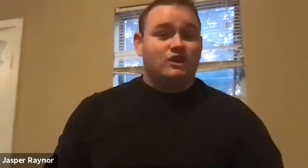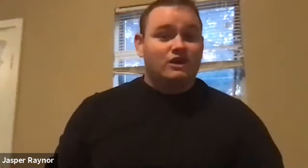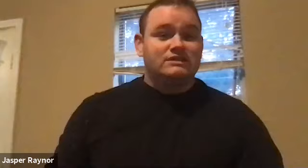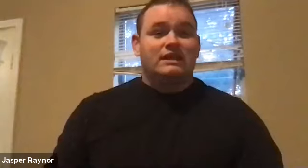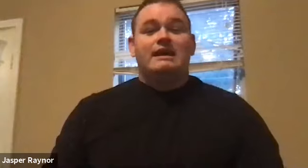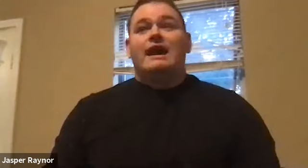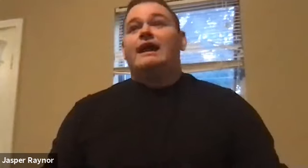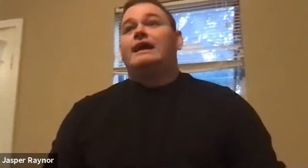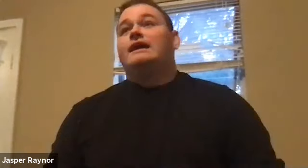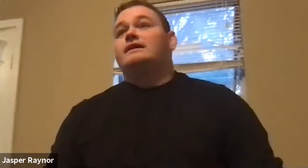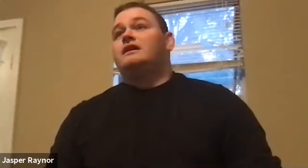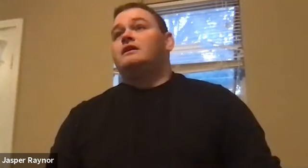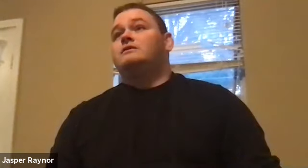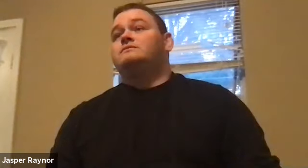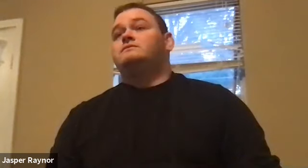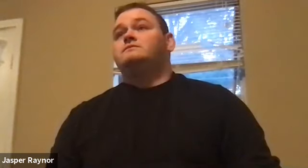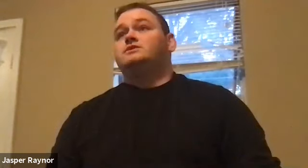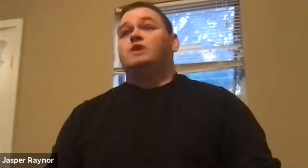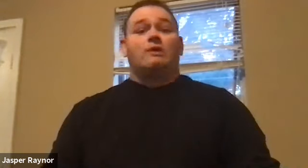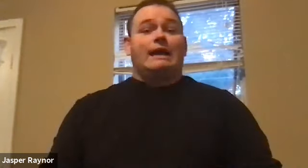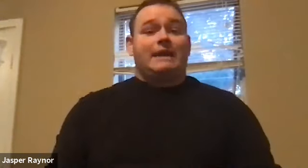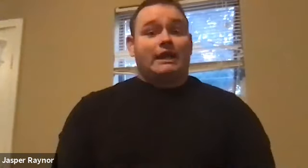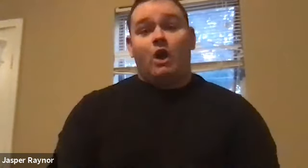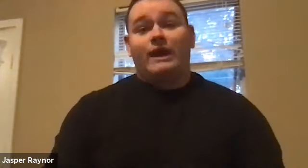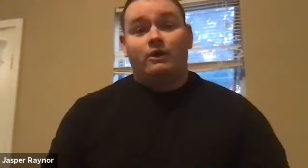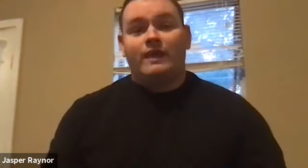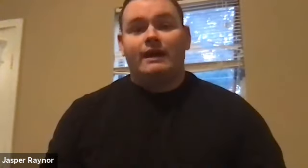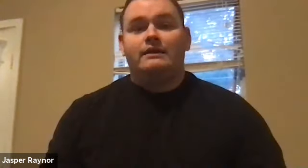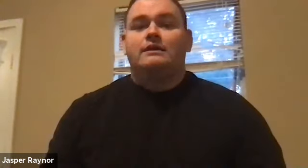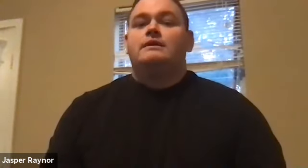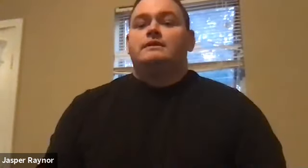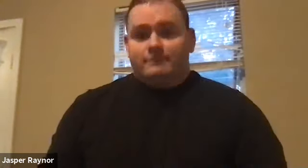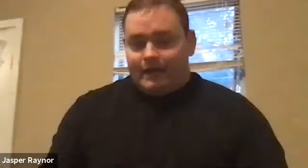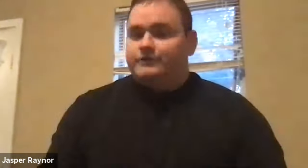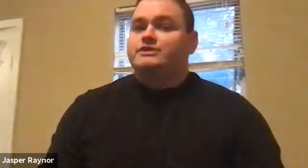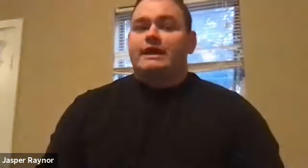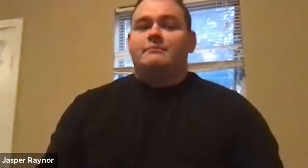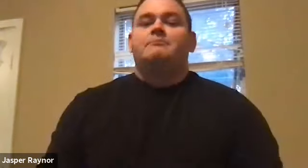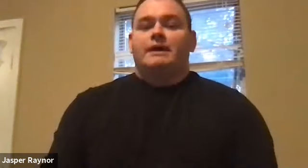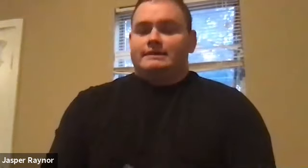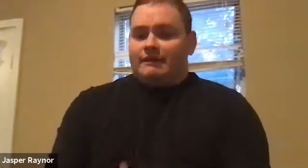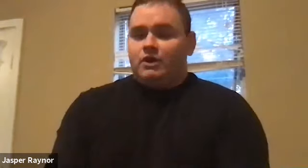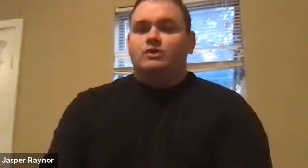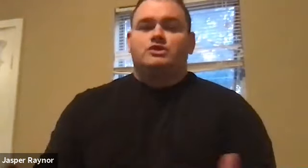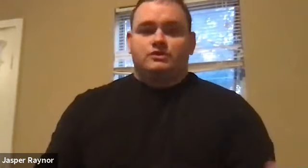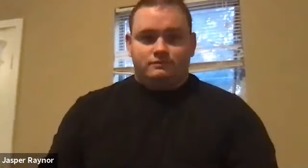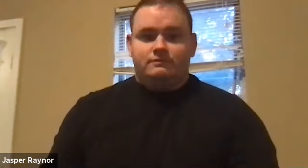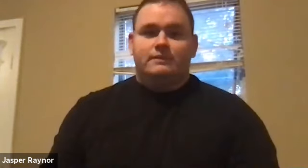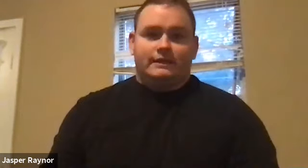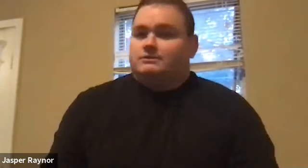looks, and you don't like being called out on that, I understand. But in deaf culture, it